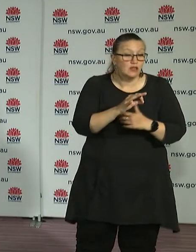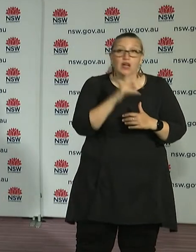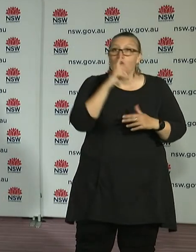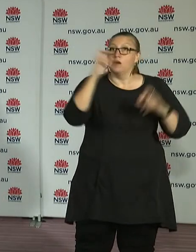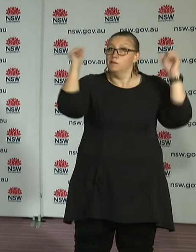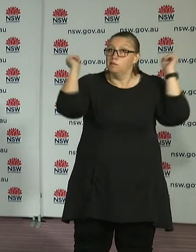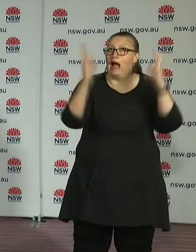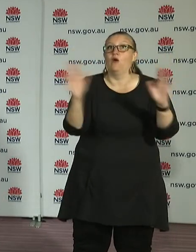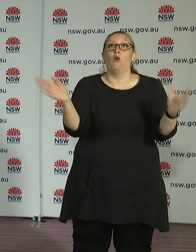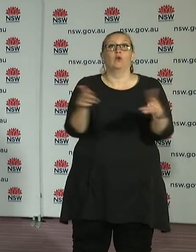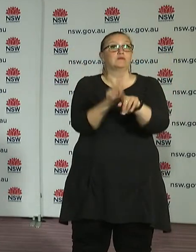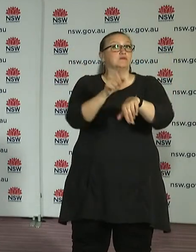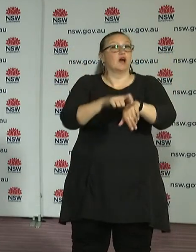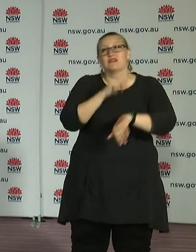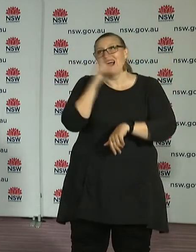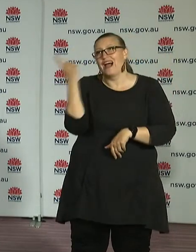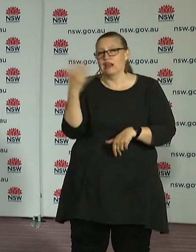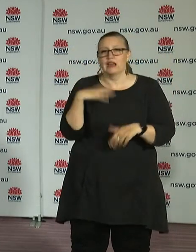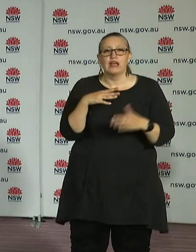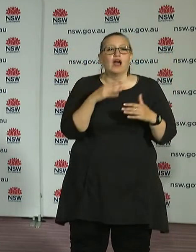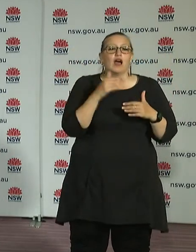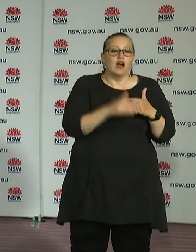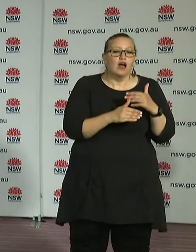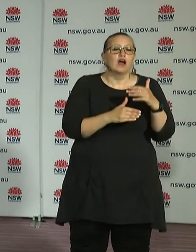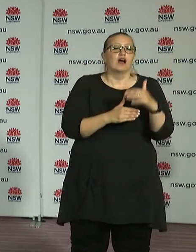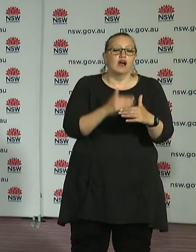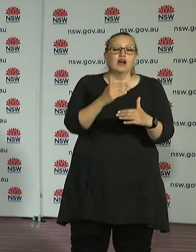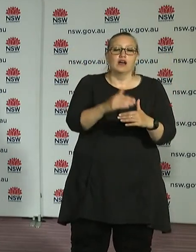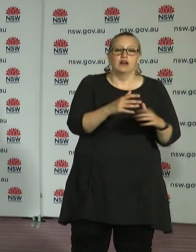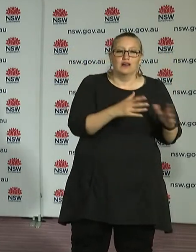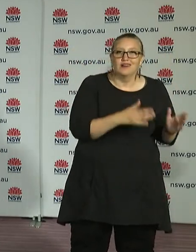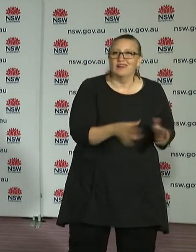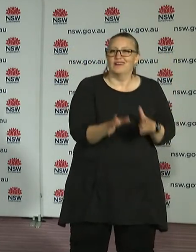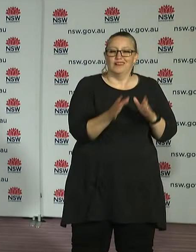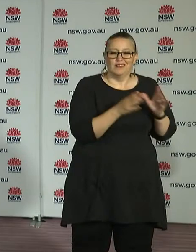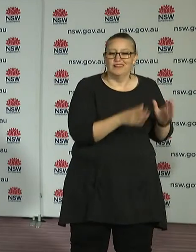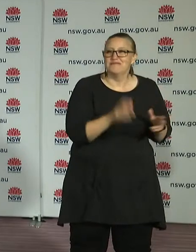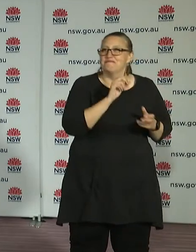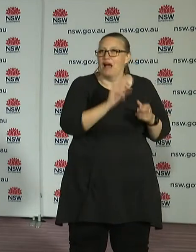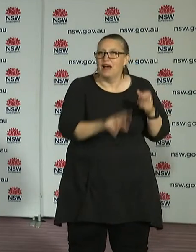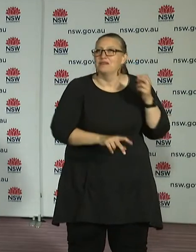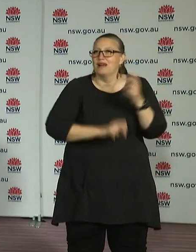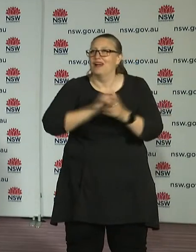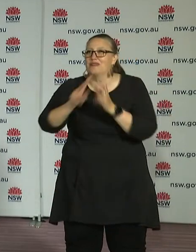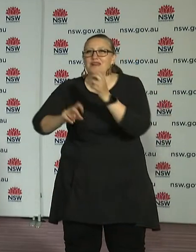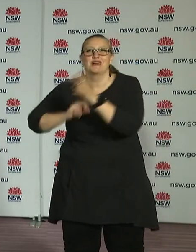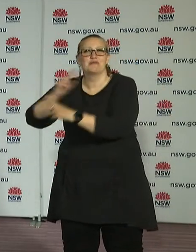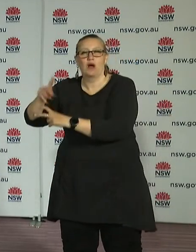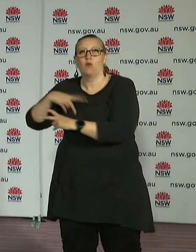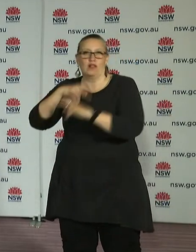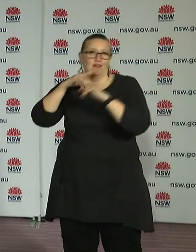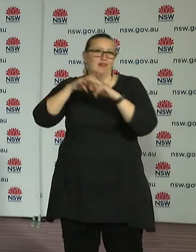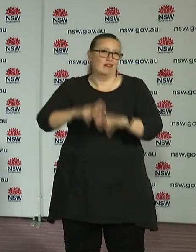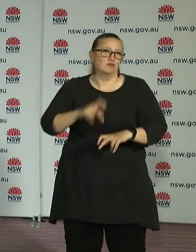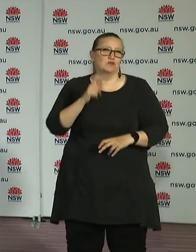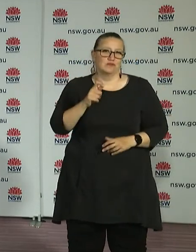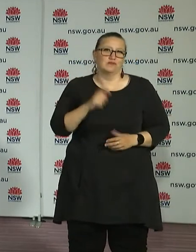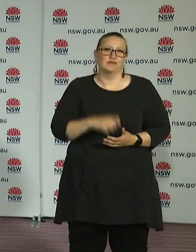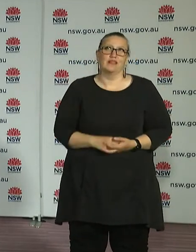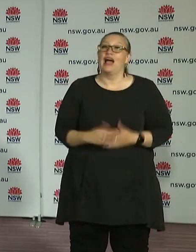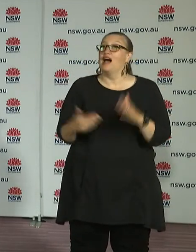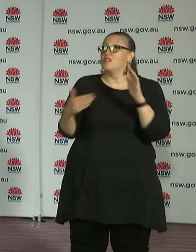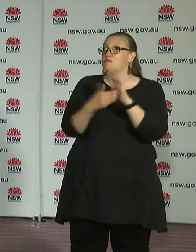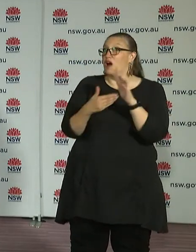to openly and transparently say that we have been looking at this issue, and if there's anything we can do in that regard, we'll certainly announce it to the community. At